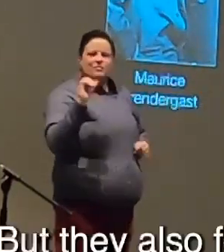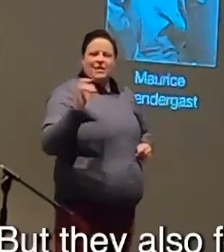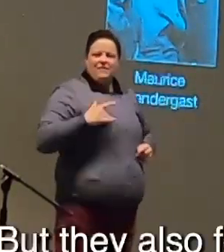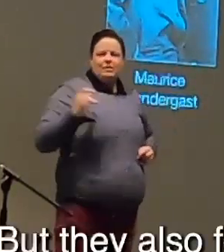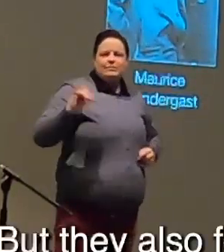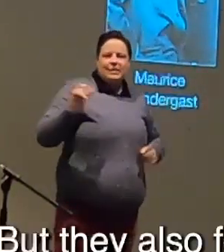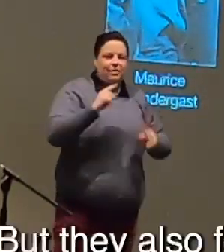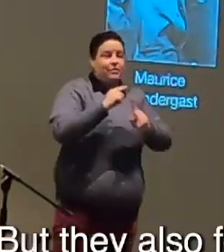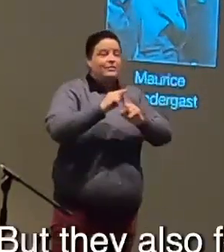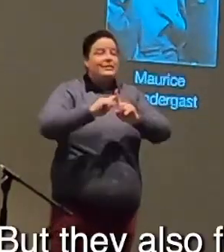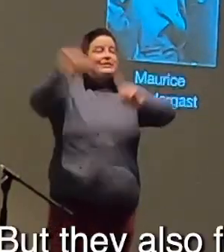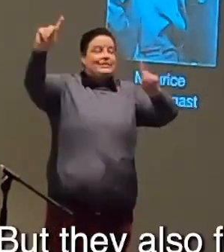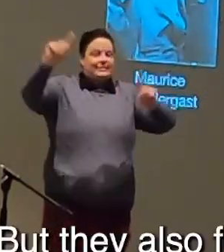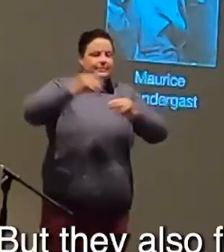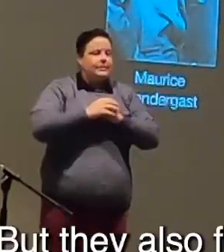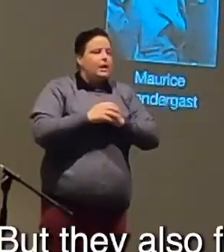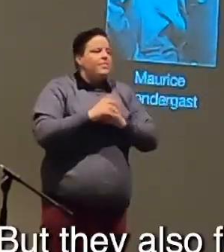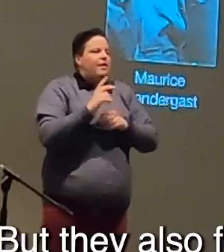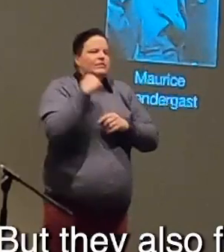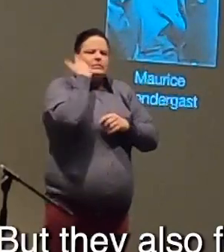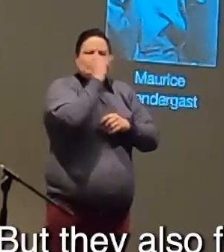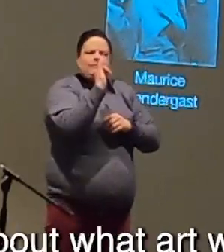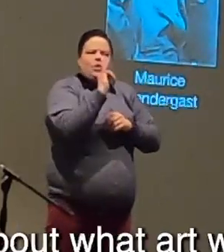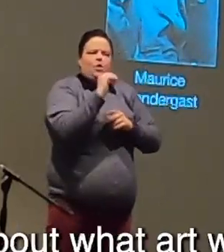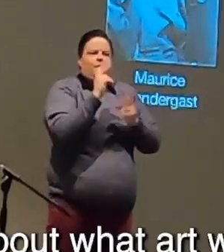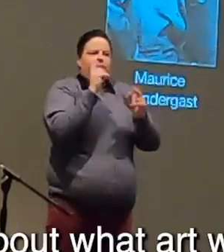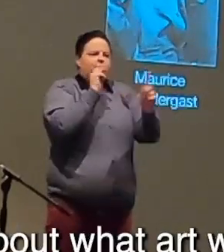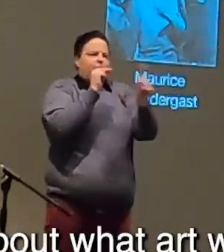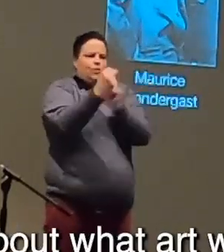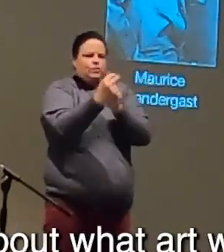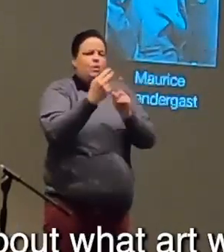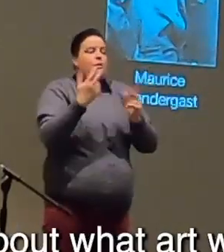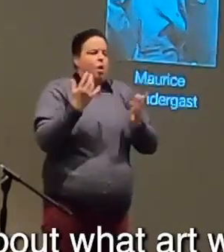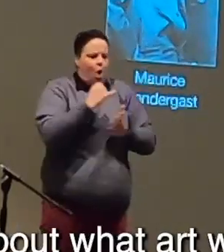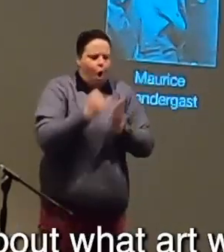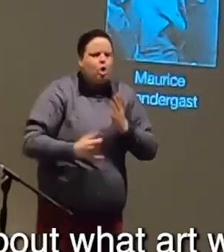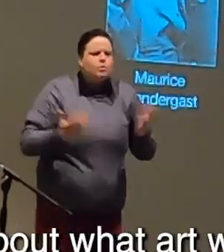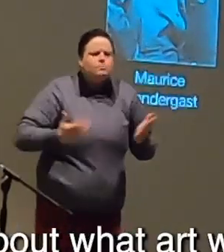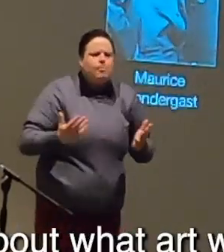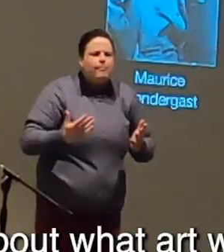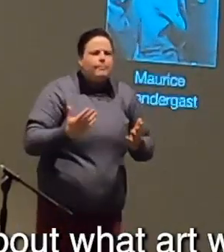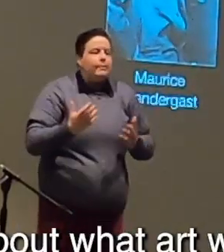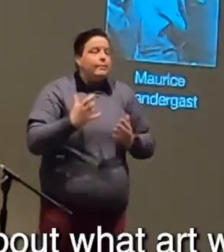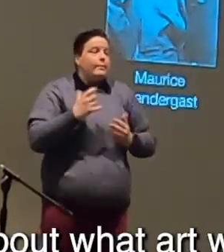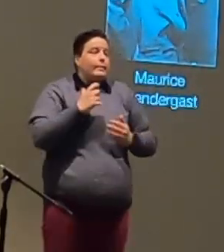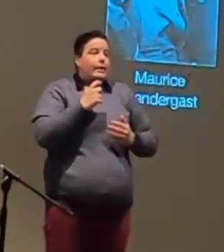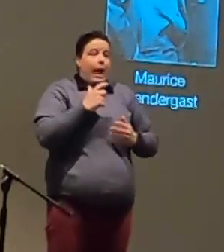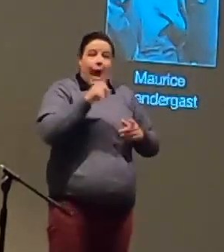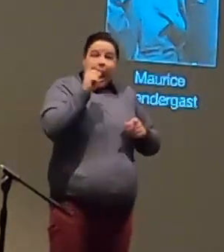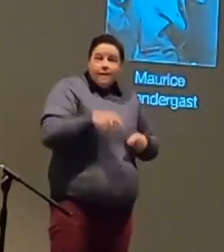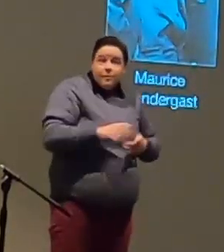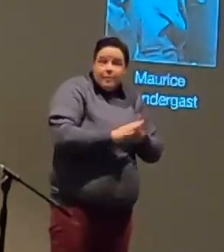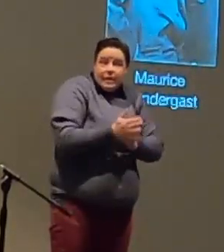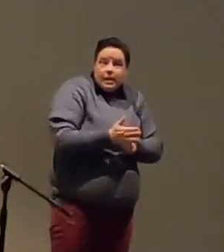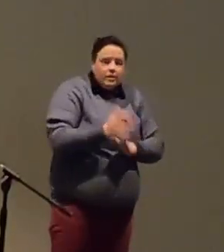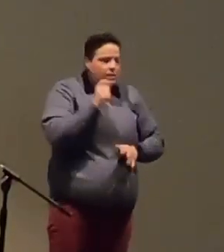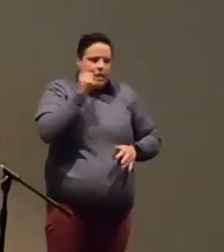artwork. But they also felt like they had these similar views about what art was and what it did not have to be.